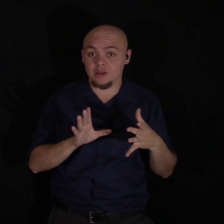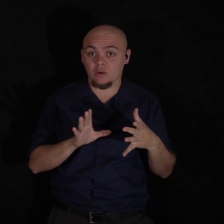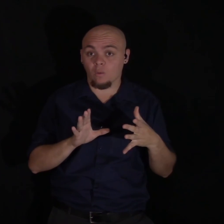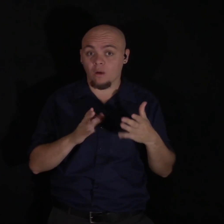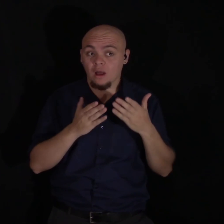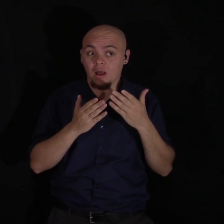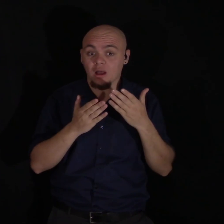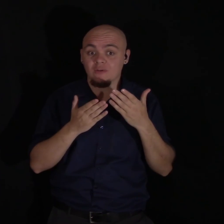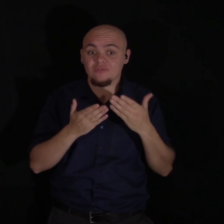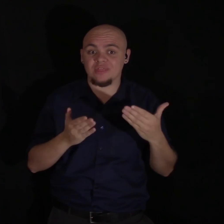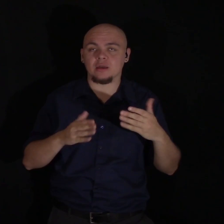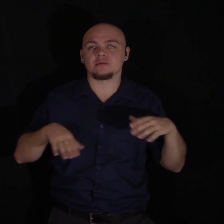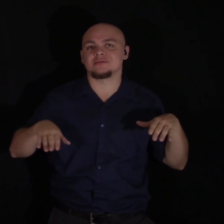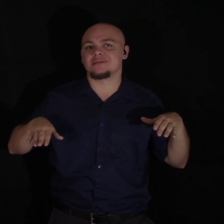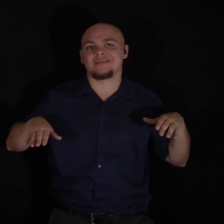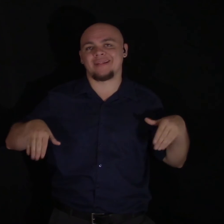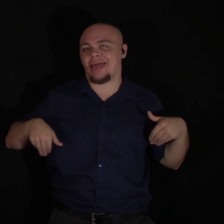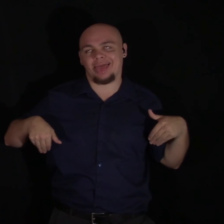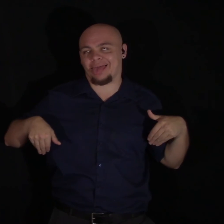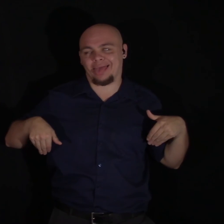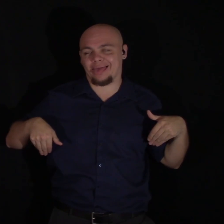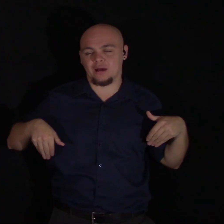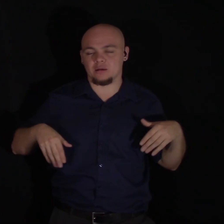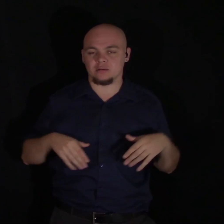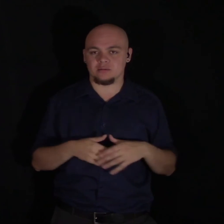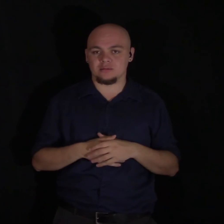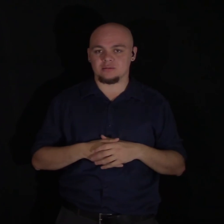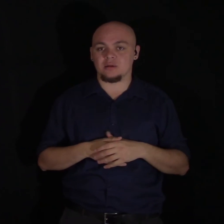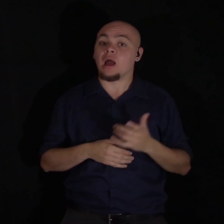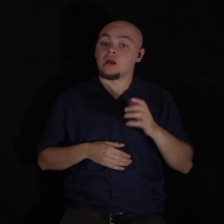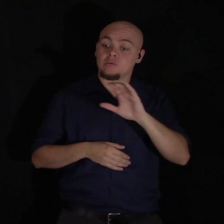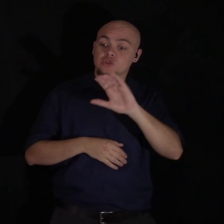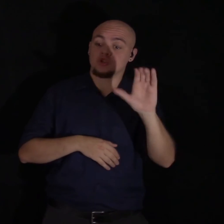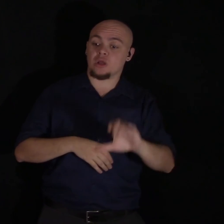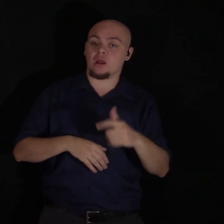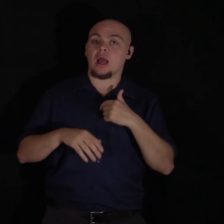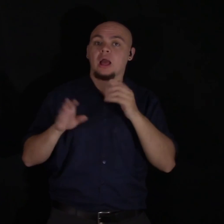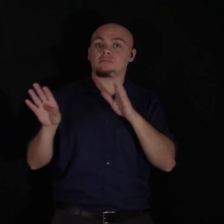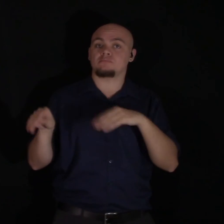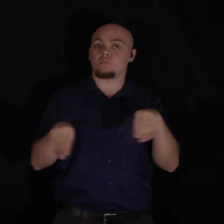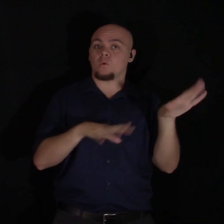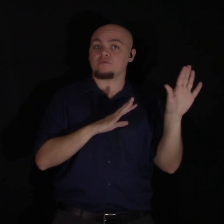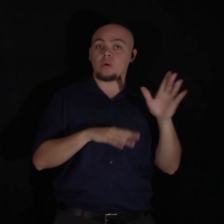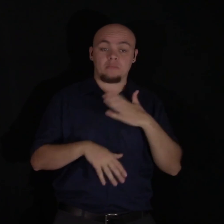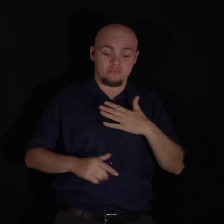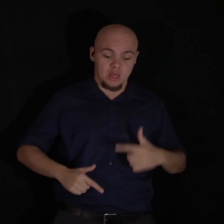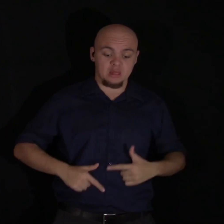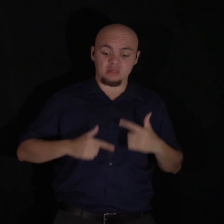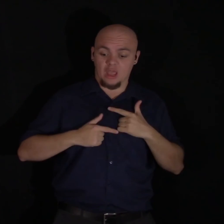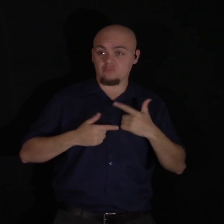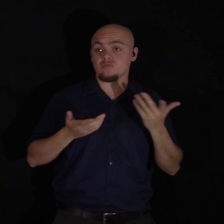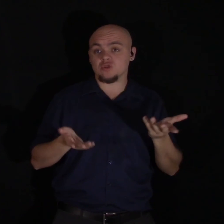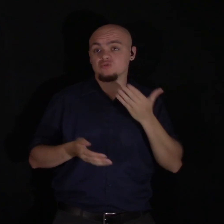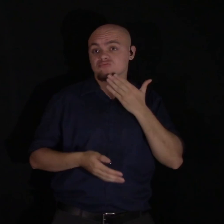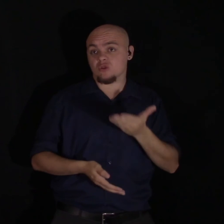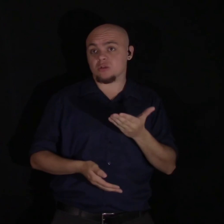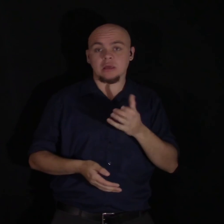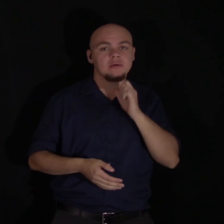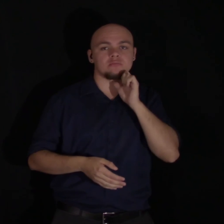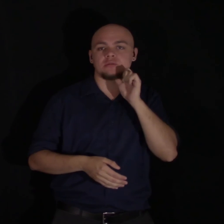not yet. You know, when I left Chicago, my life was pretty good. It just wasn't good